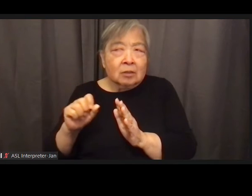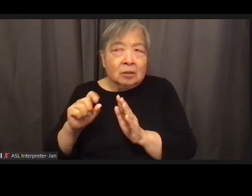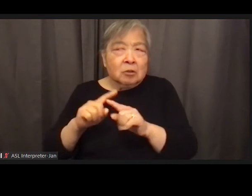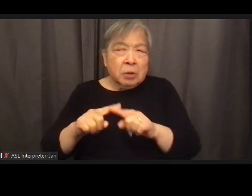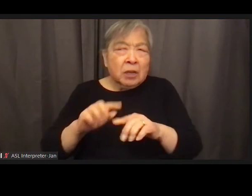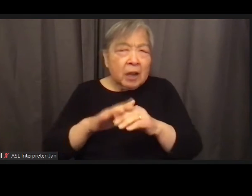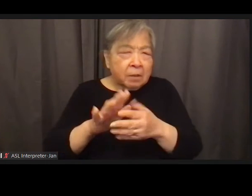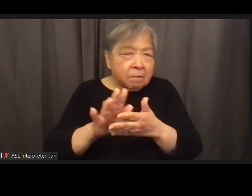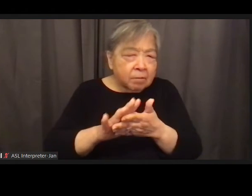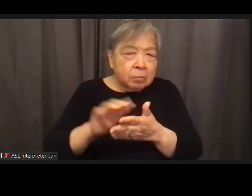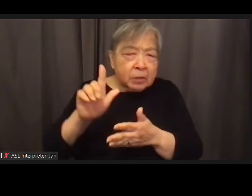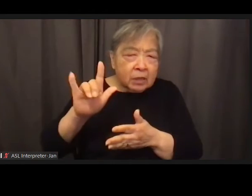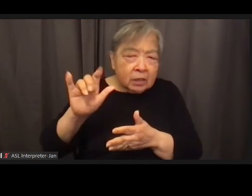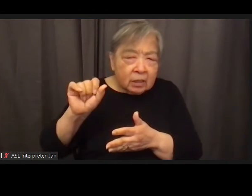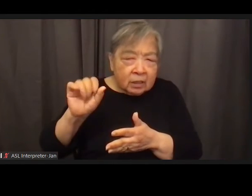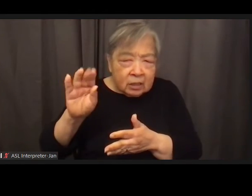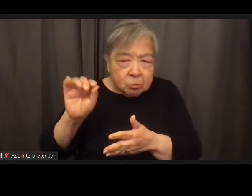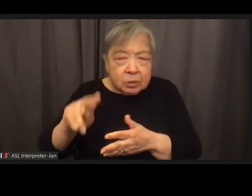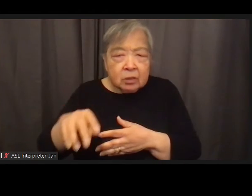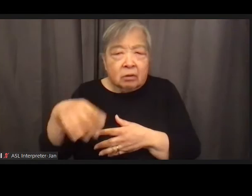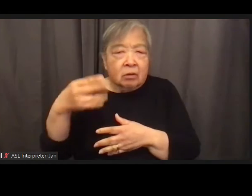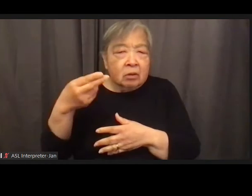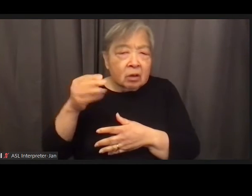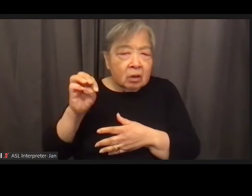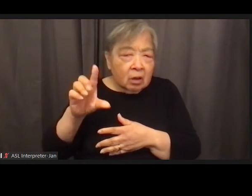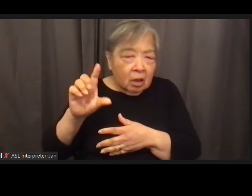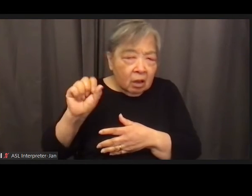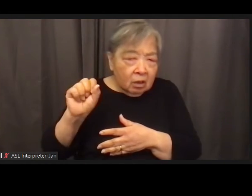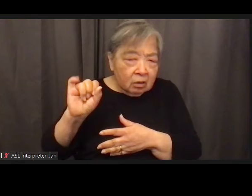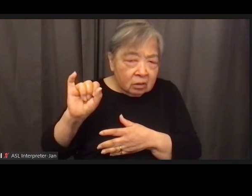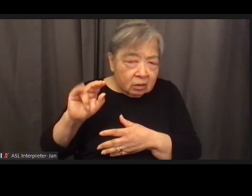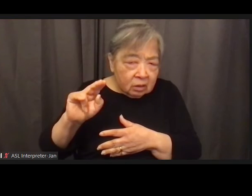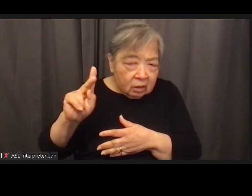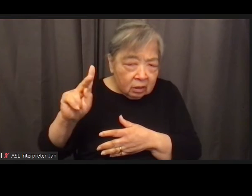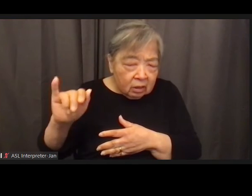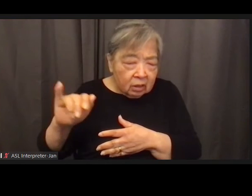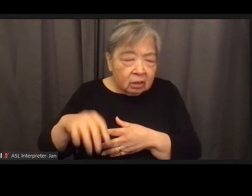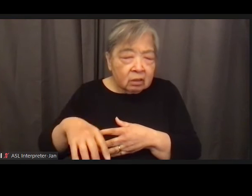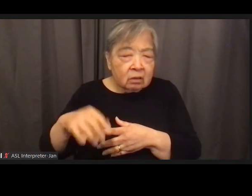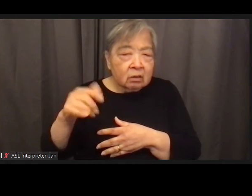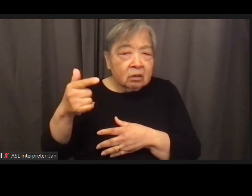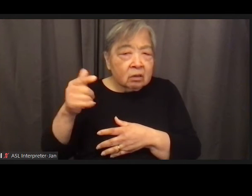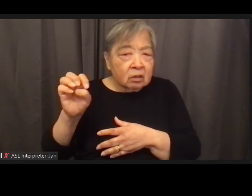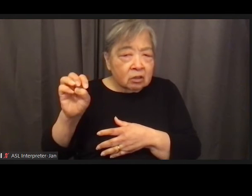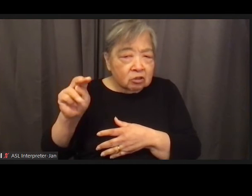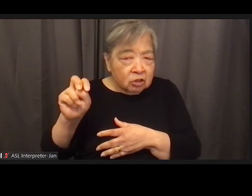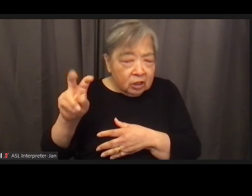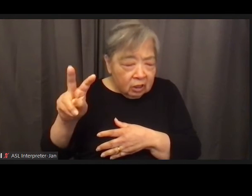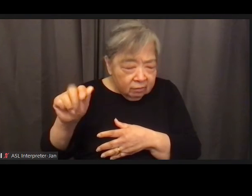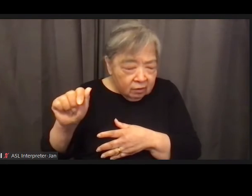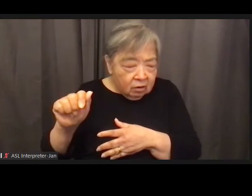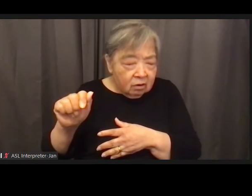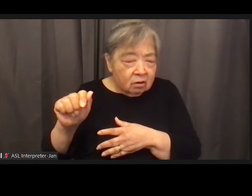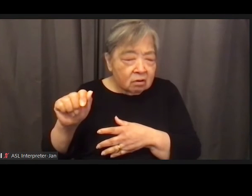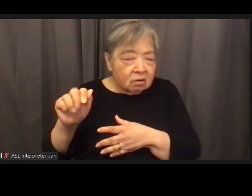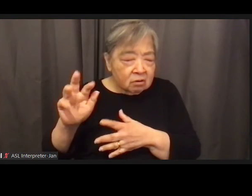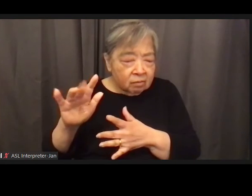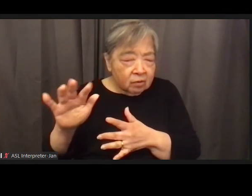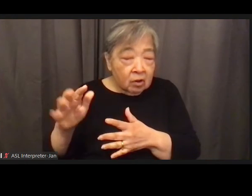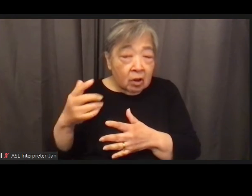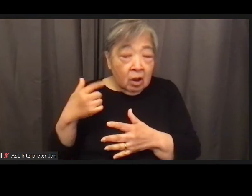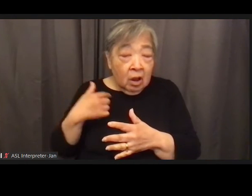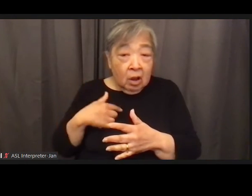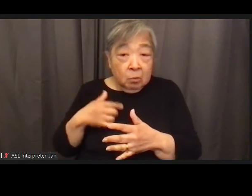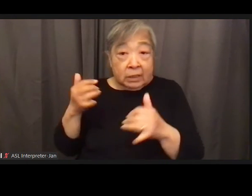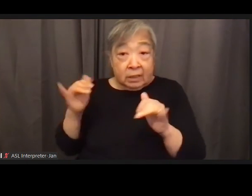Helsinki and Geneva and so forth. And now we still have a kind of a